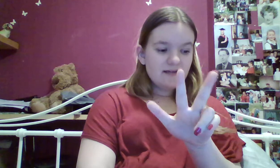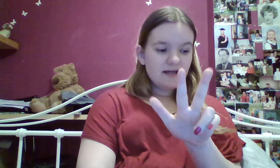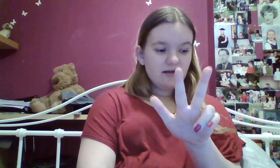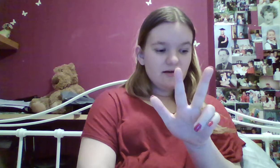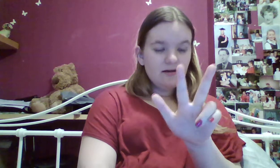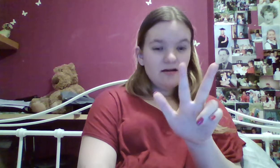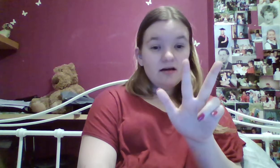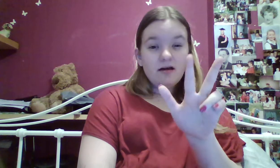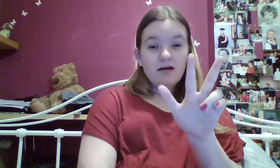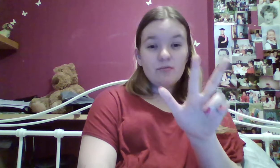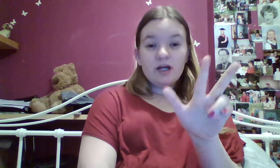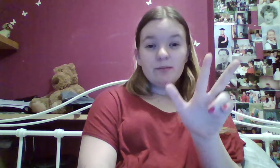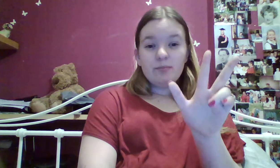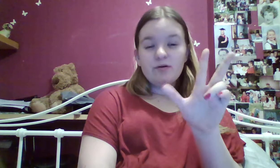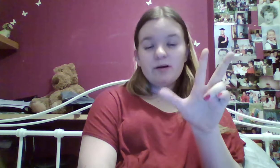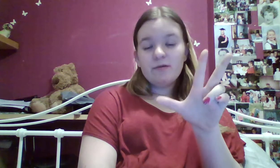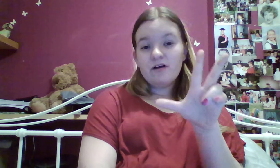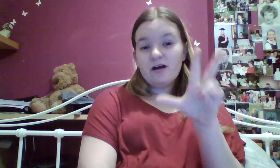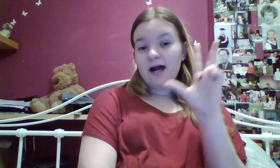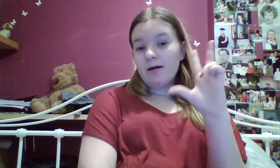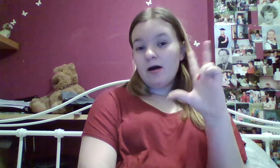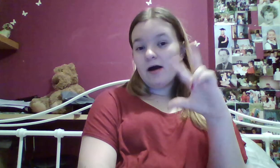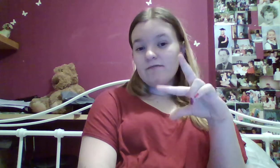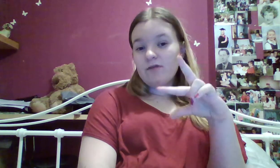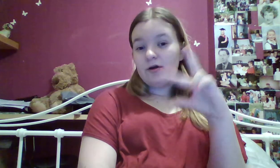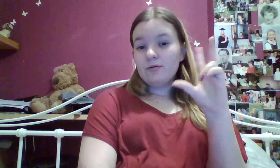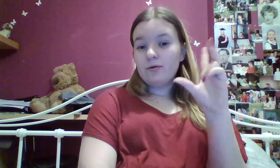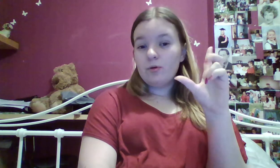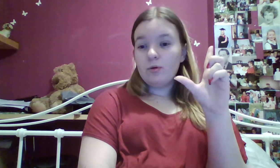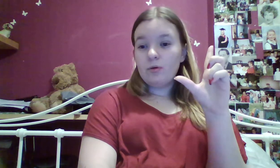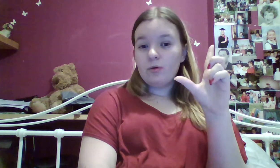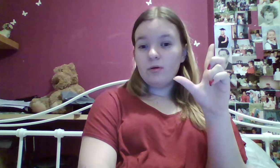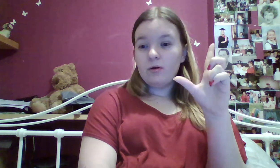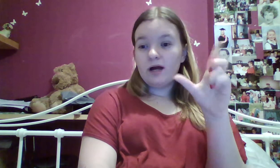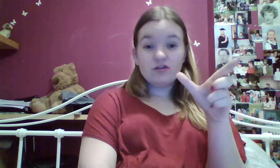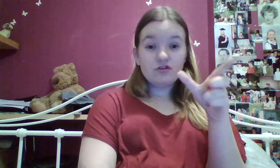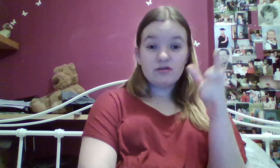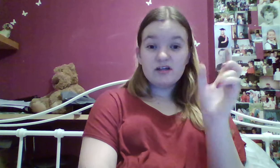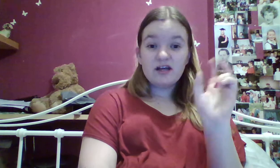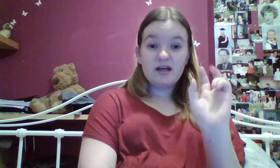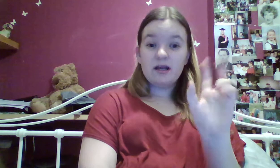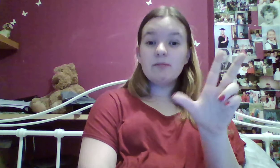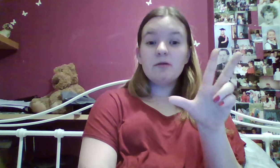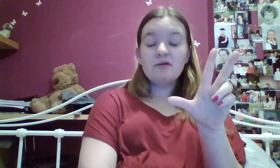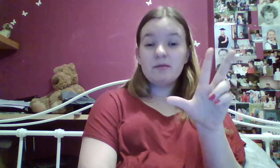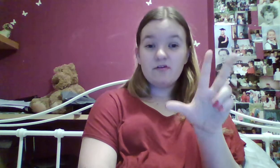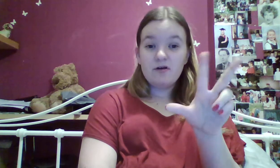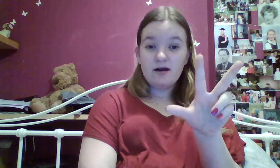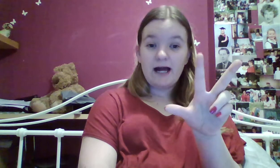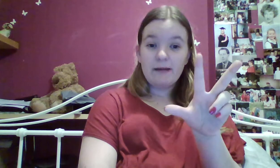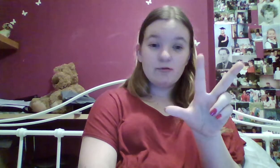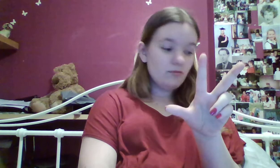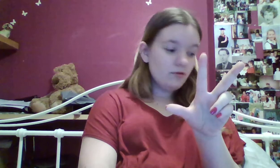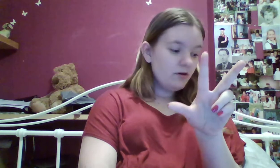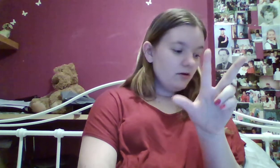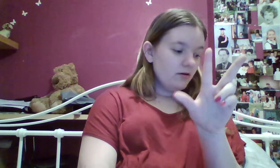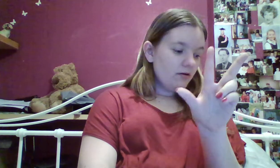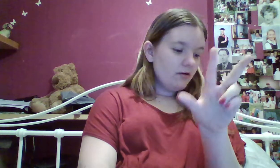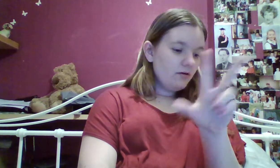18. Do I prefer iPhone or Android? And at the moment I prefer Apple,